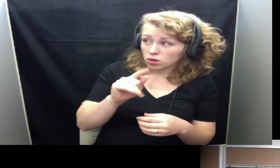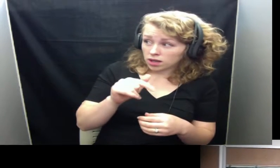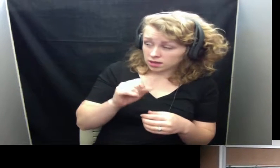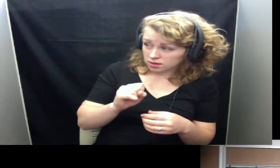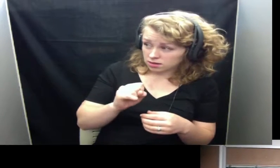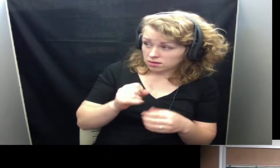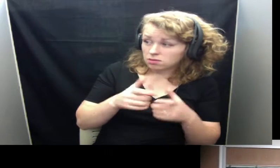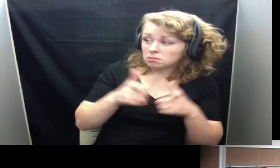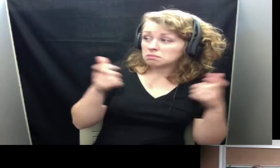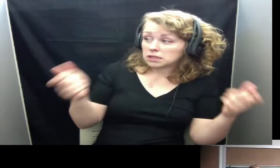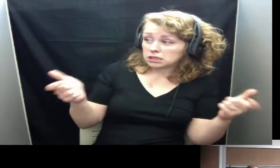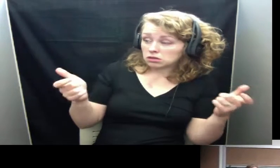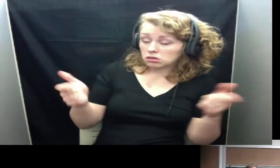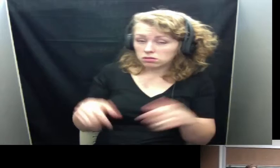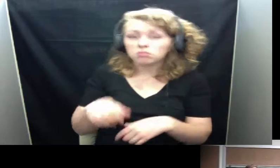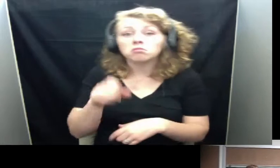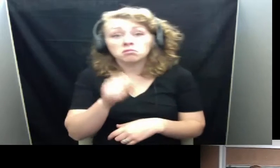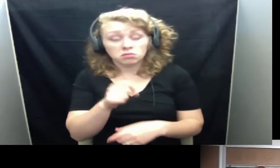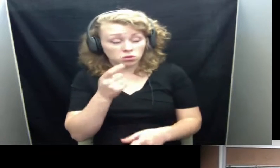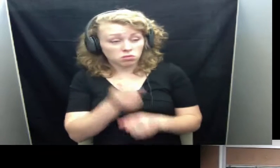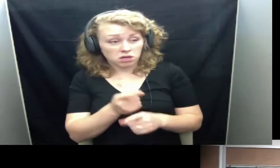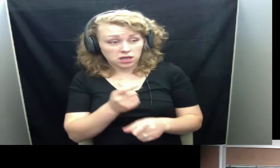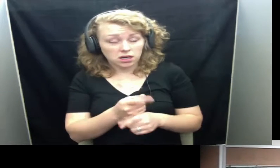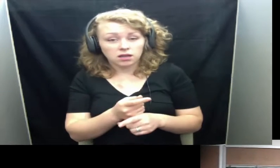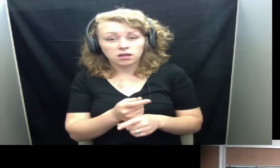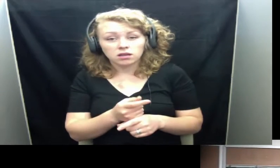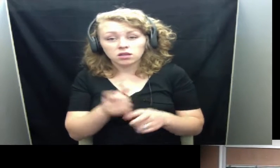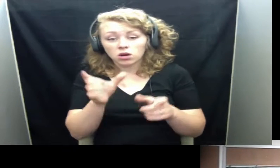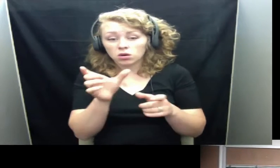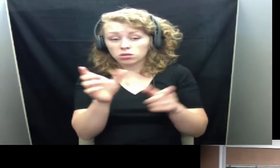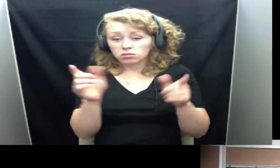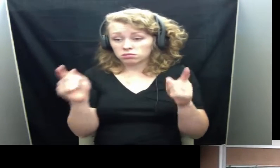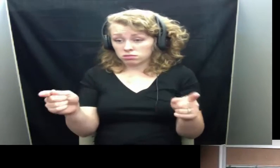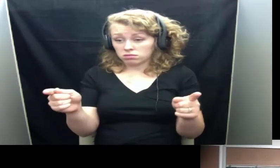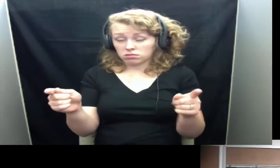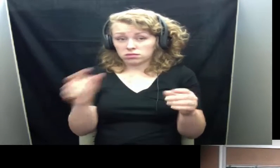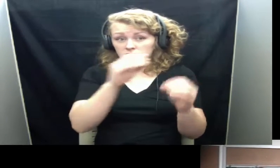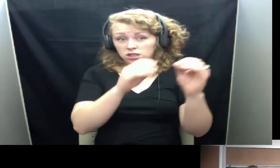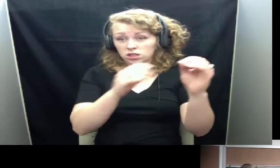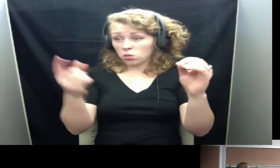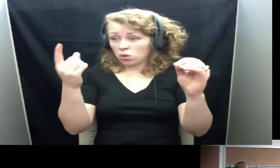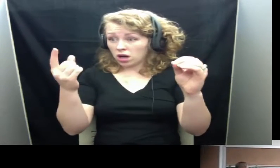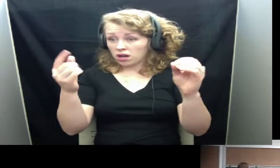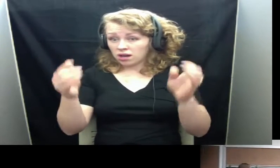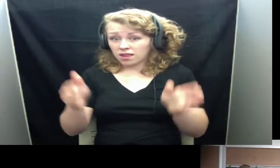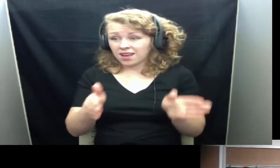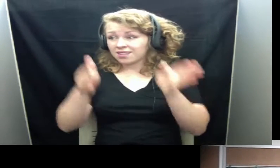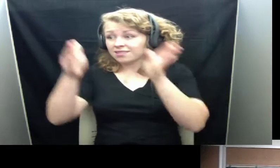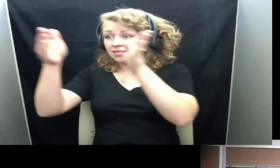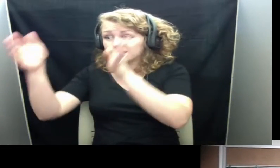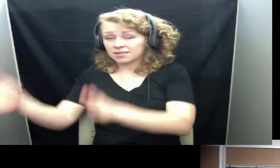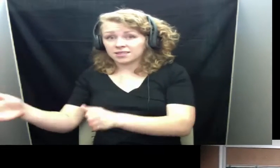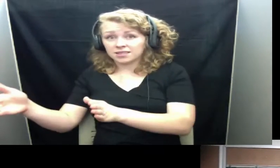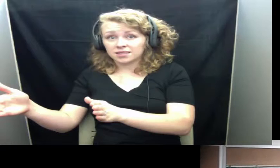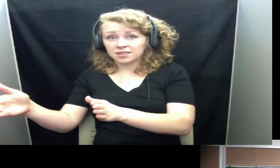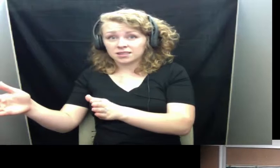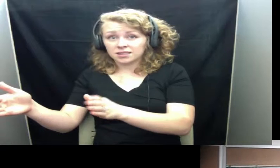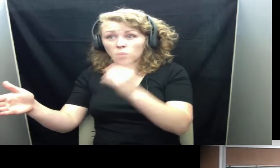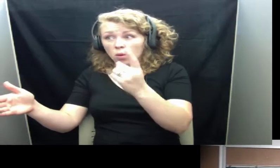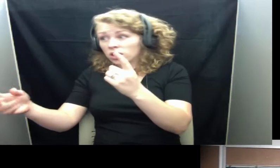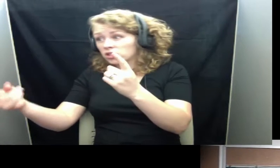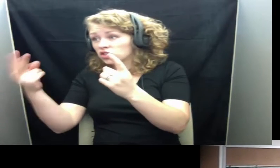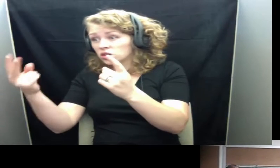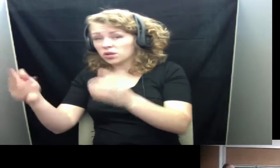And there's 2. And there's 4 way out there. -2 would be